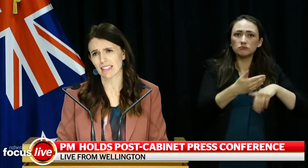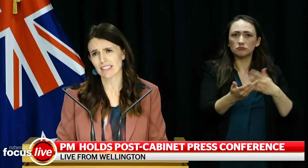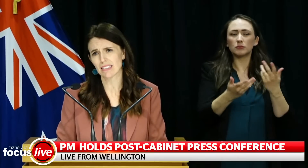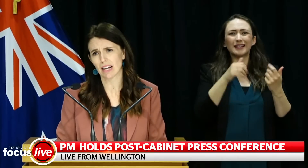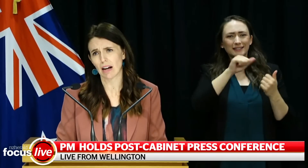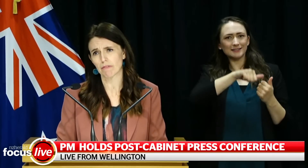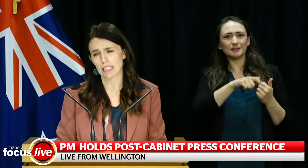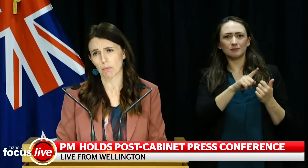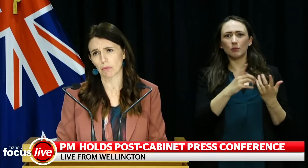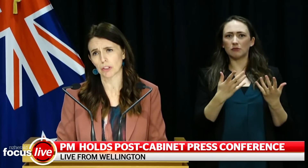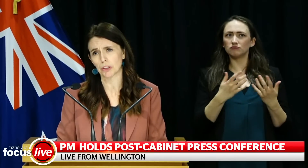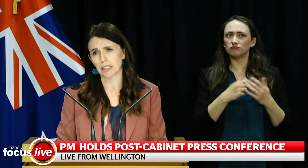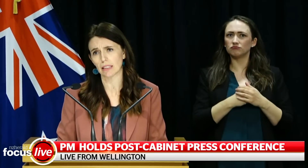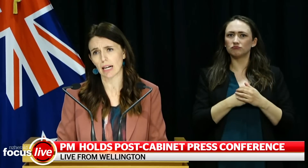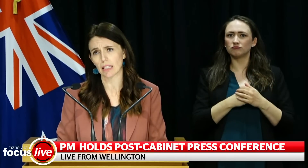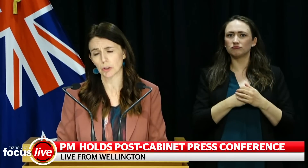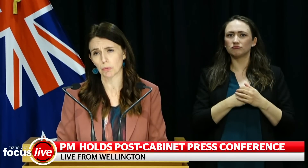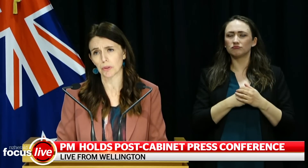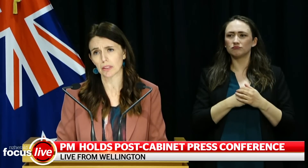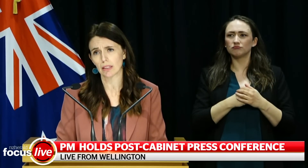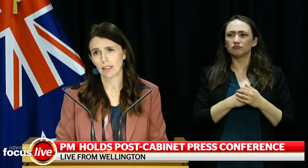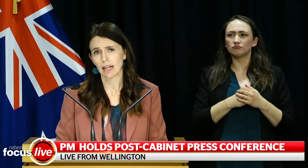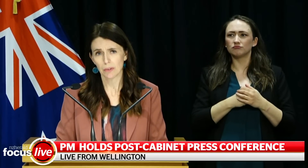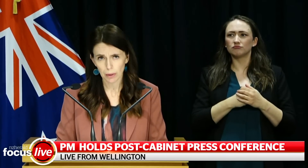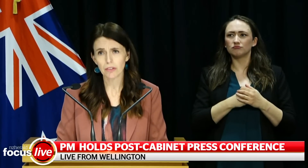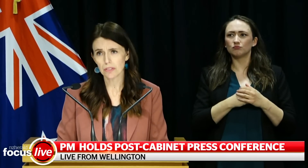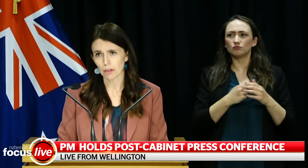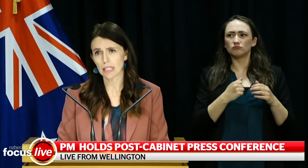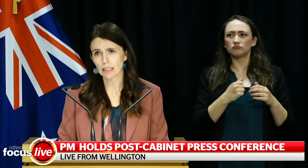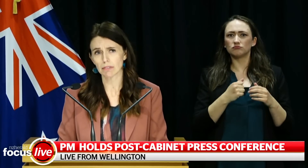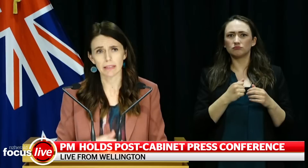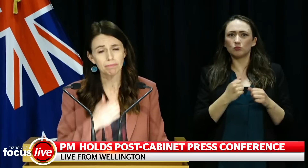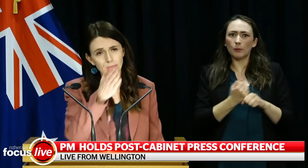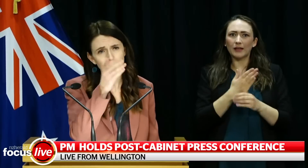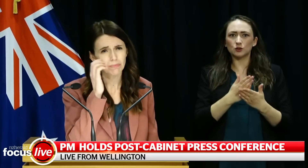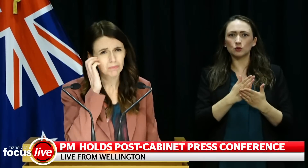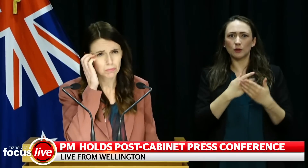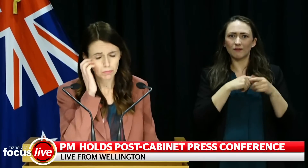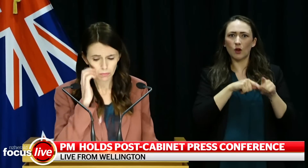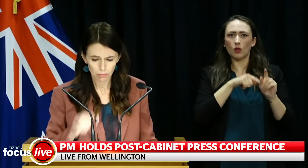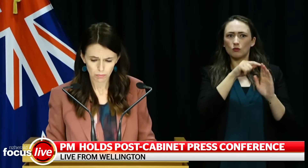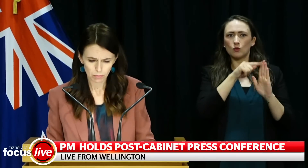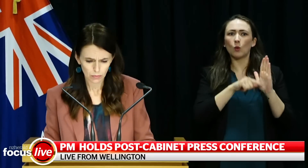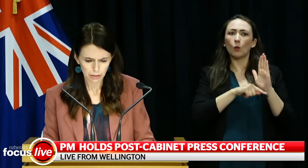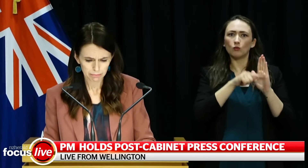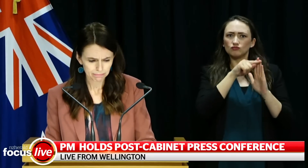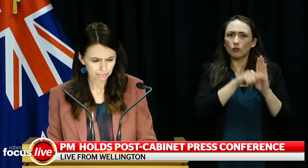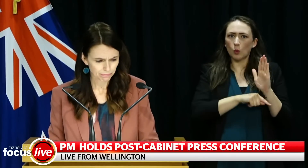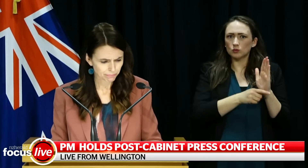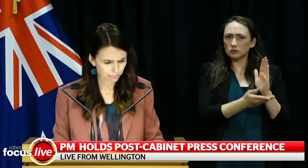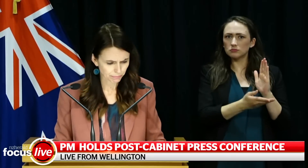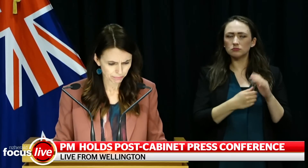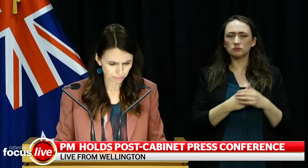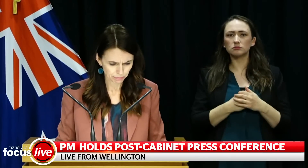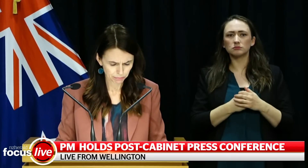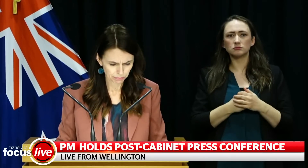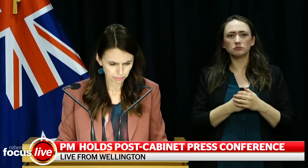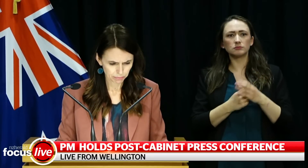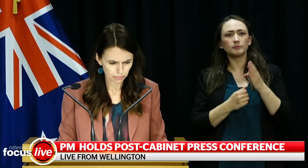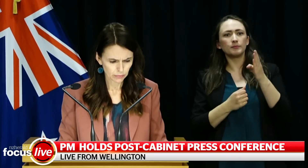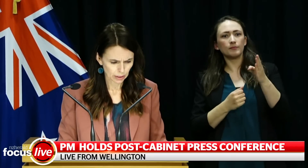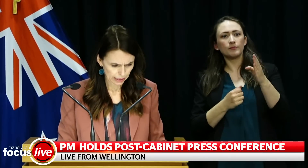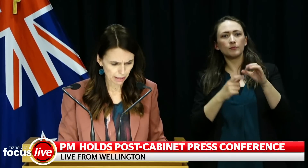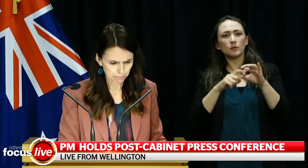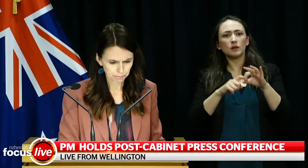may exist for someone returning to work, and we use those actively. When you made the promise in 2017 to ban new mines